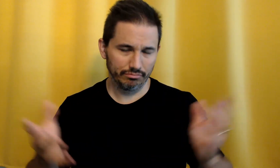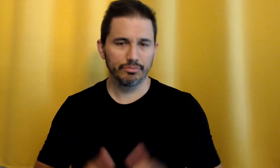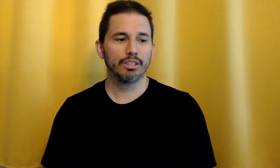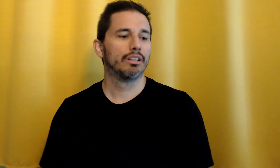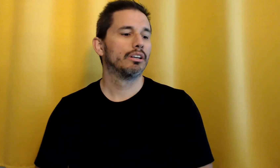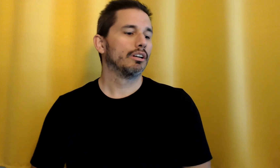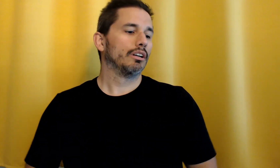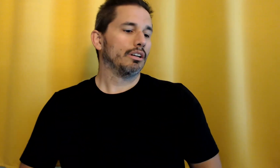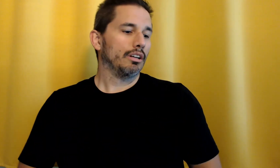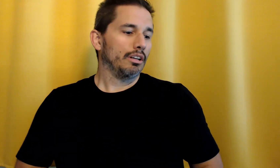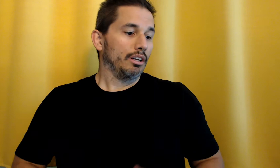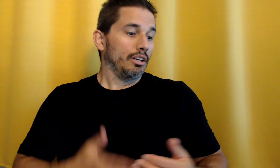products.